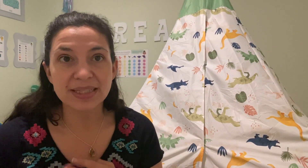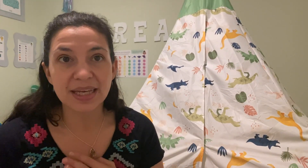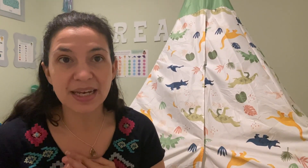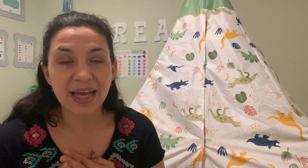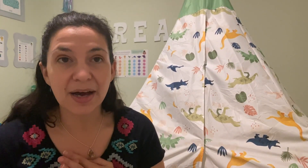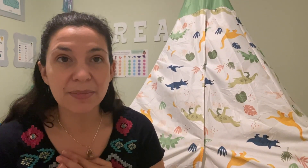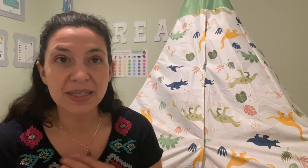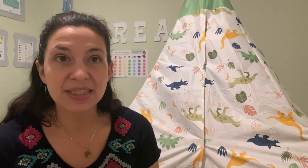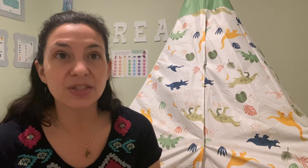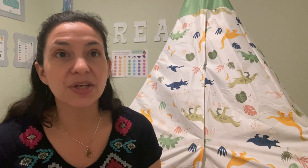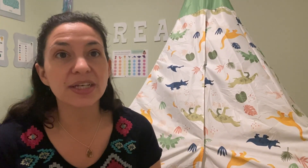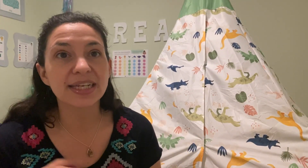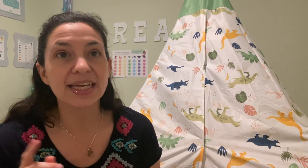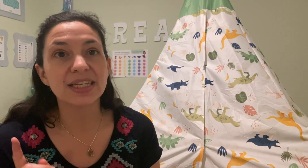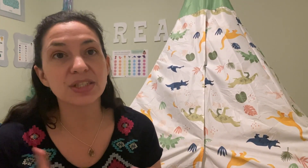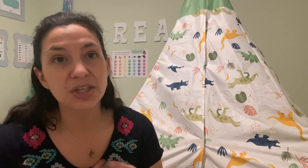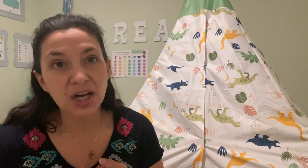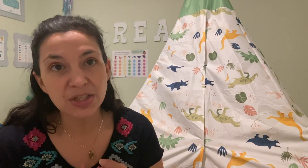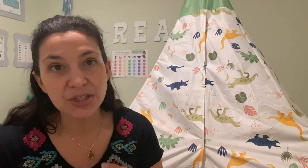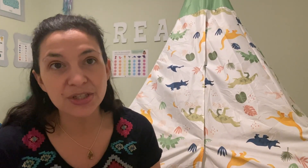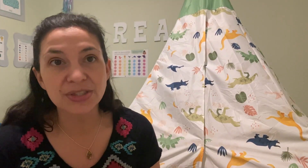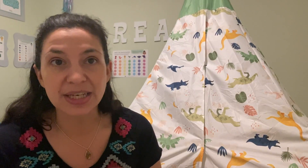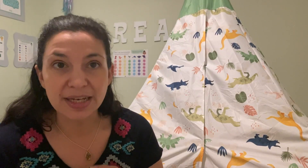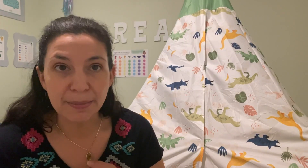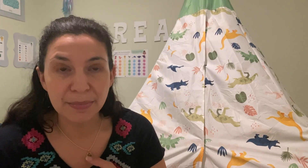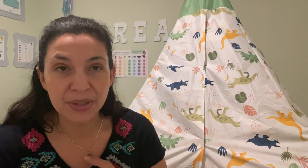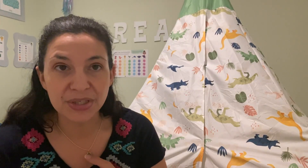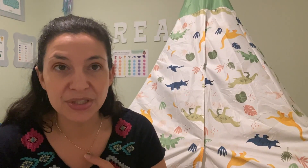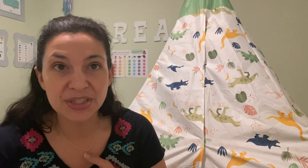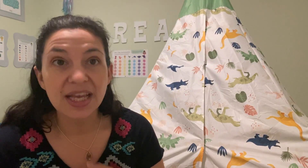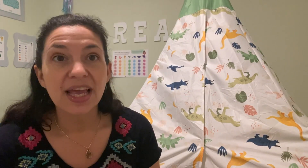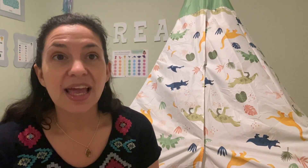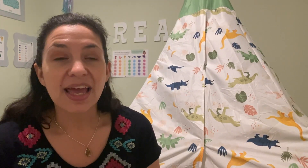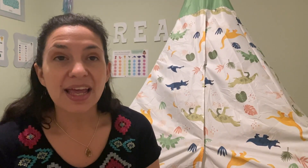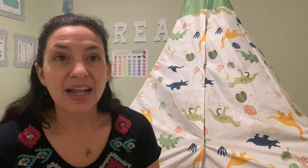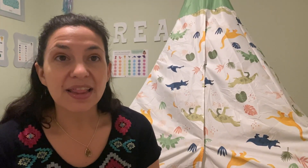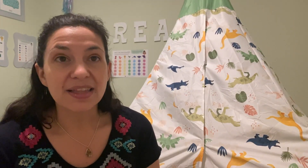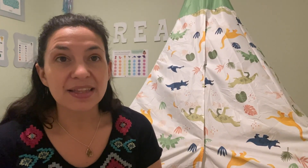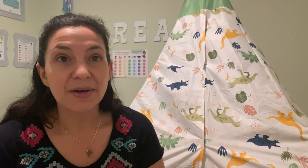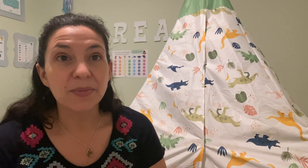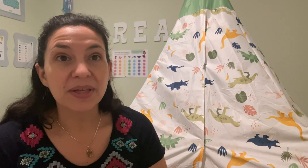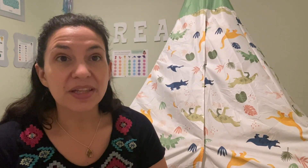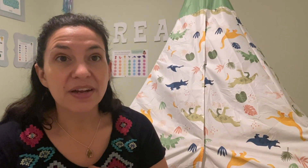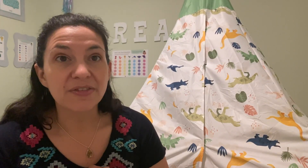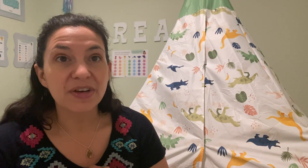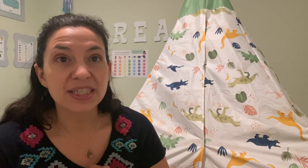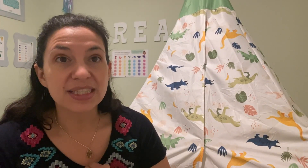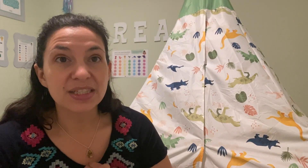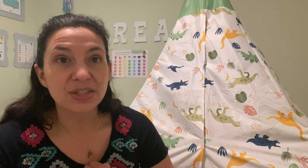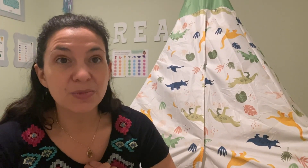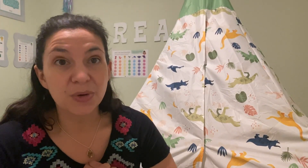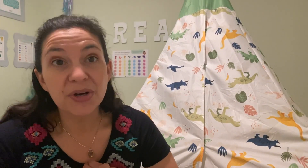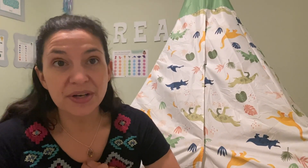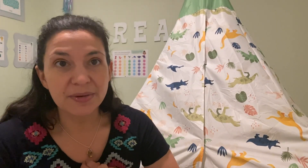son now, because he's starting to get into colors and numbers, and I think that that would be a lot of fun to work on with